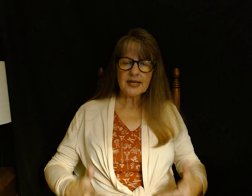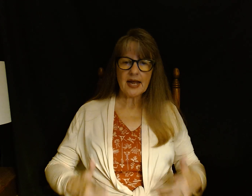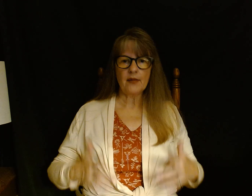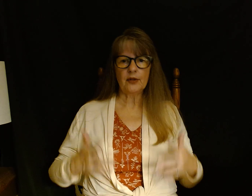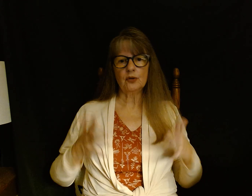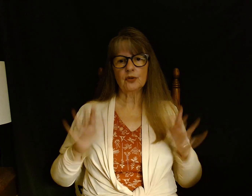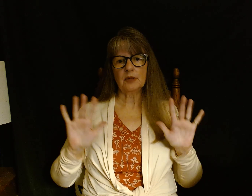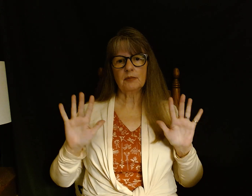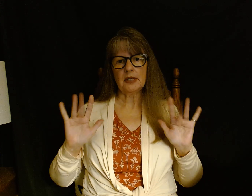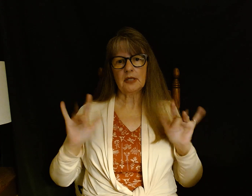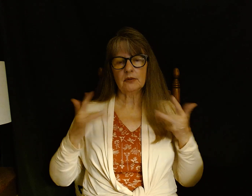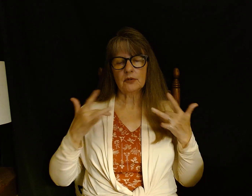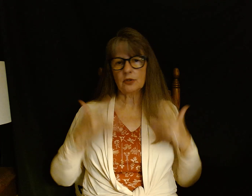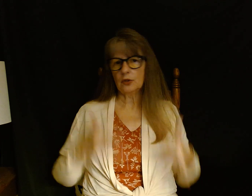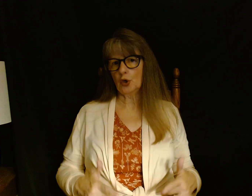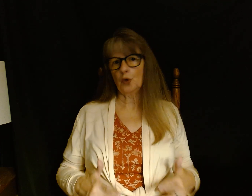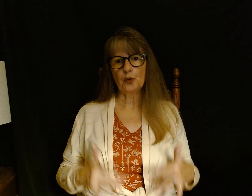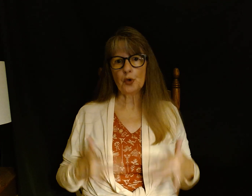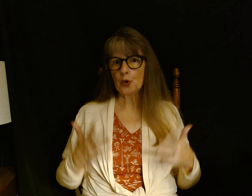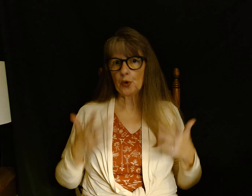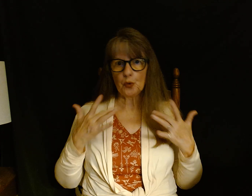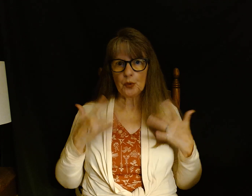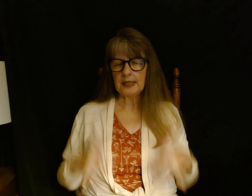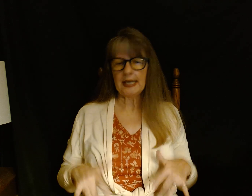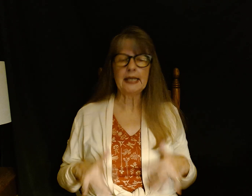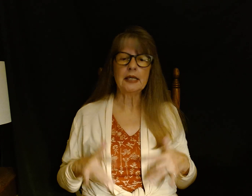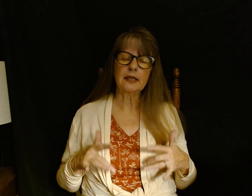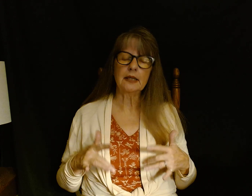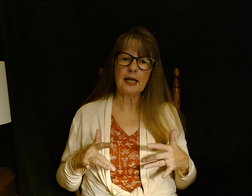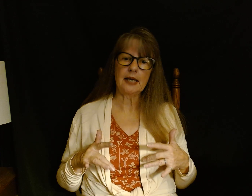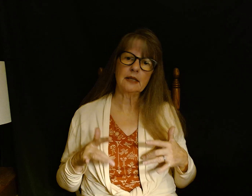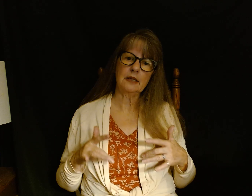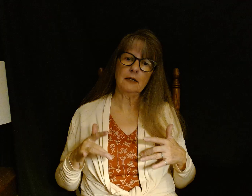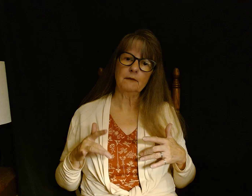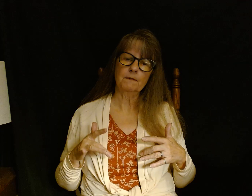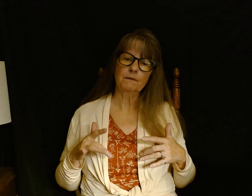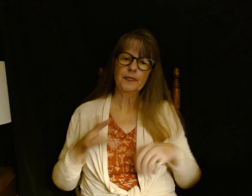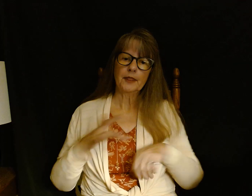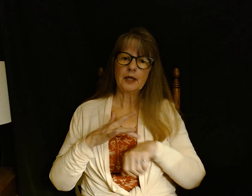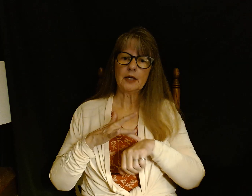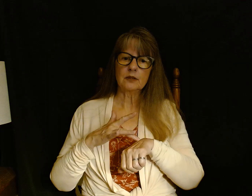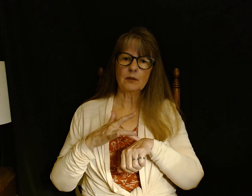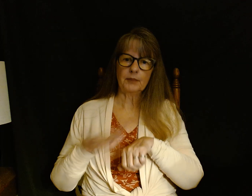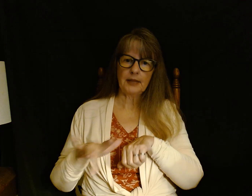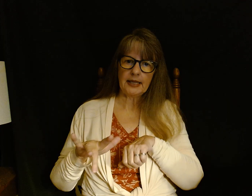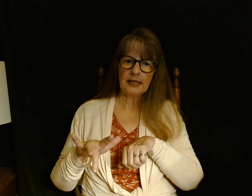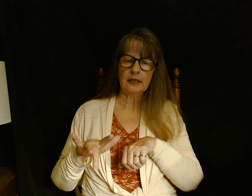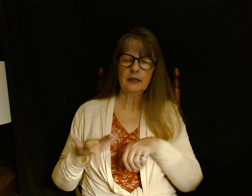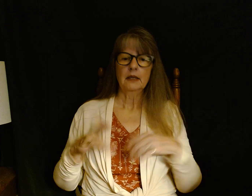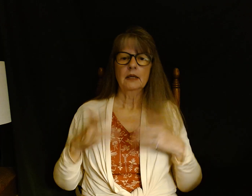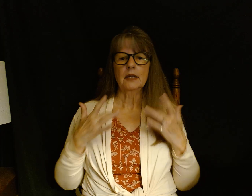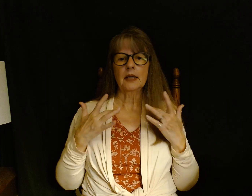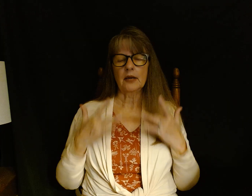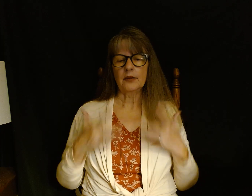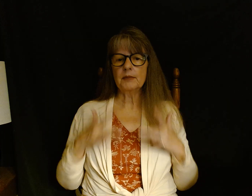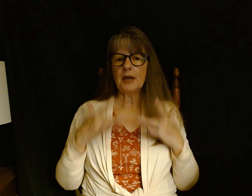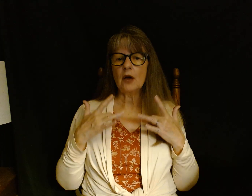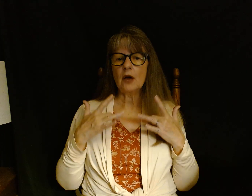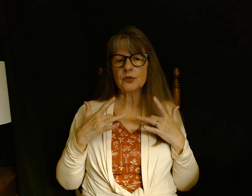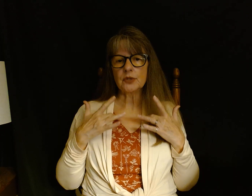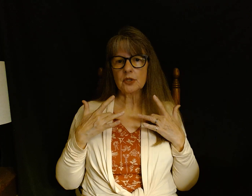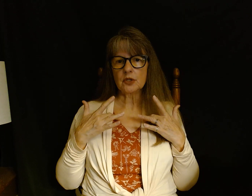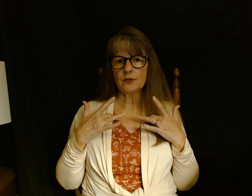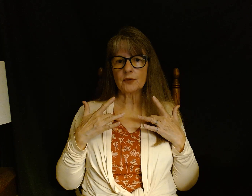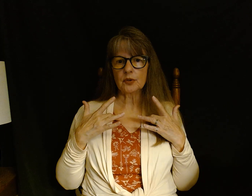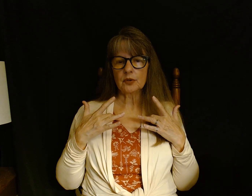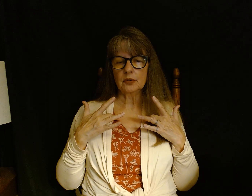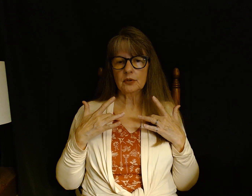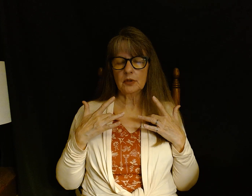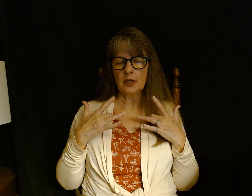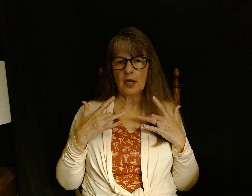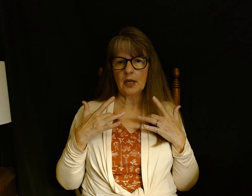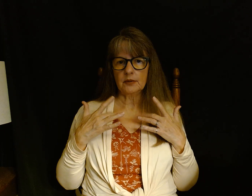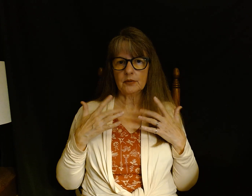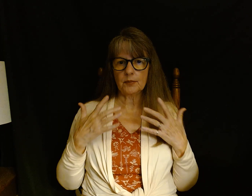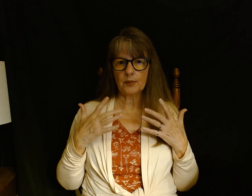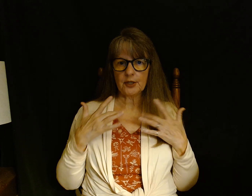that usually means, nude, naked, that kind of thing. Because it's blank, that kind of thing. But I also see this for depression.